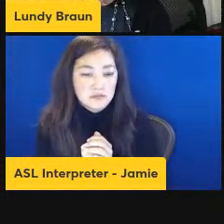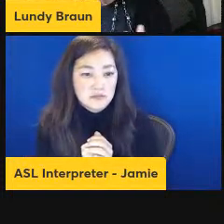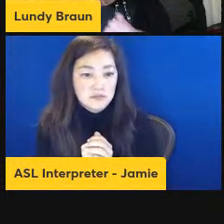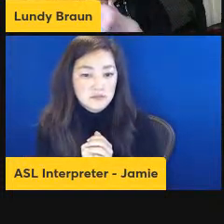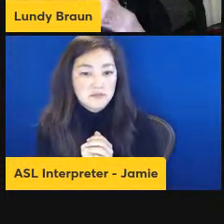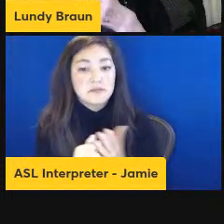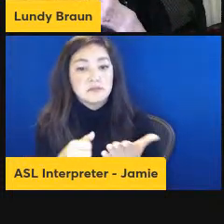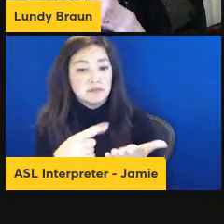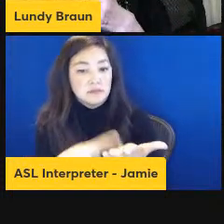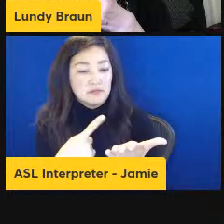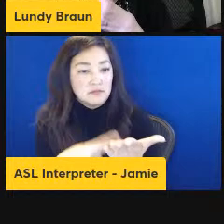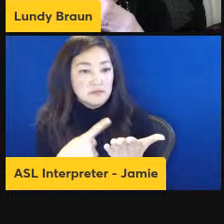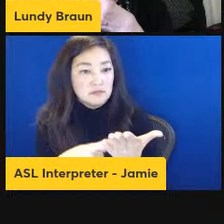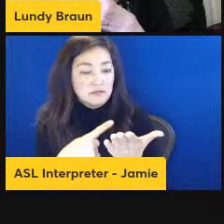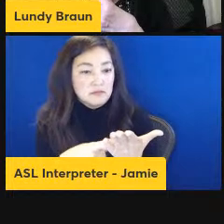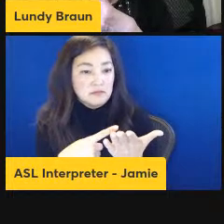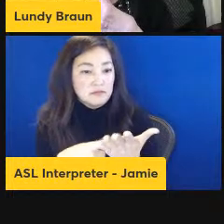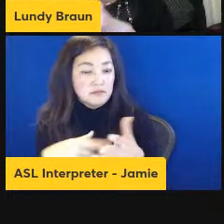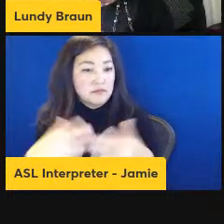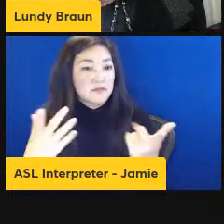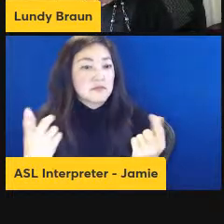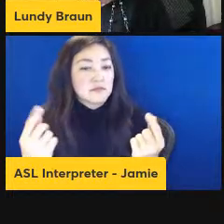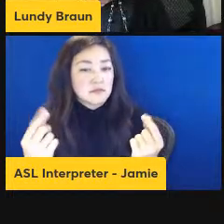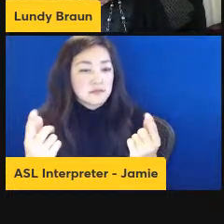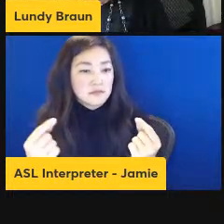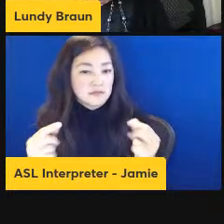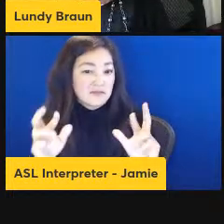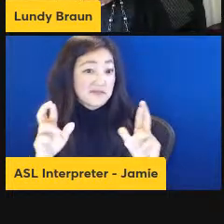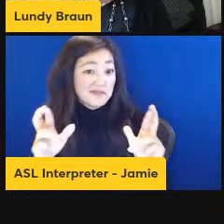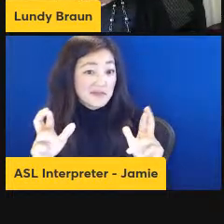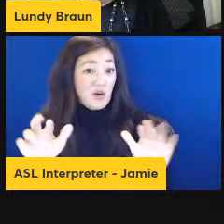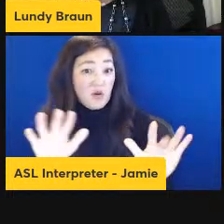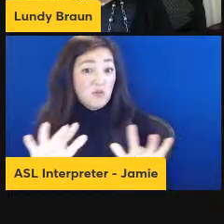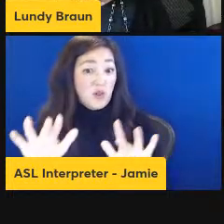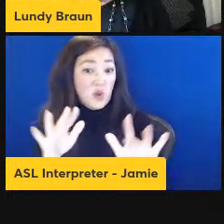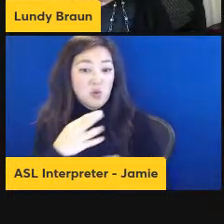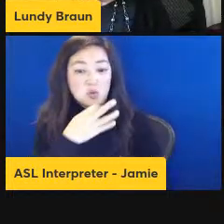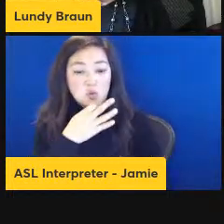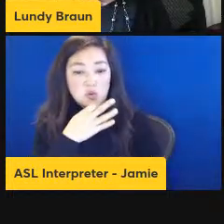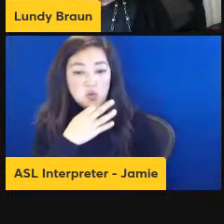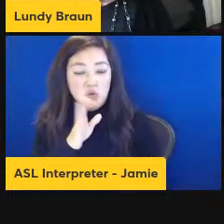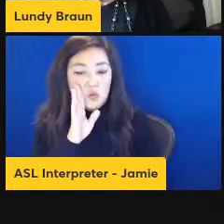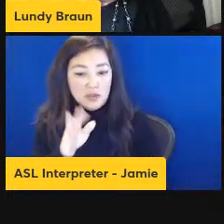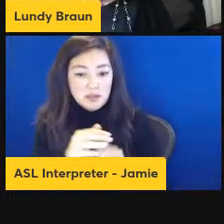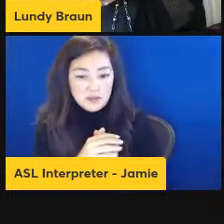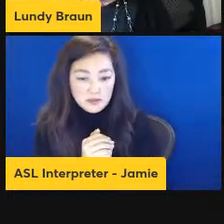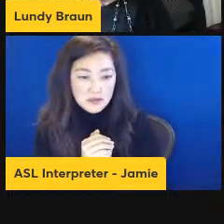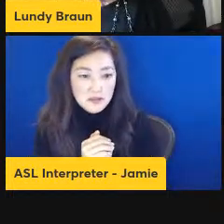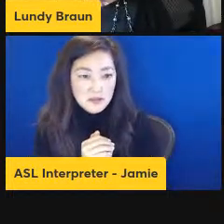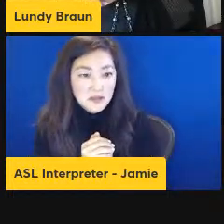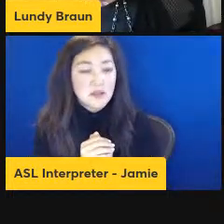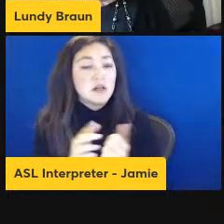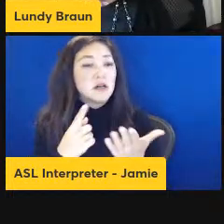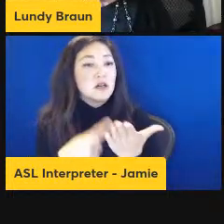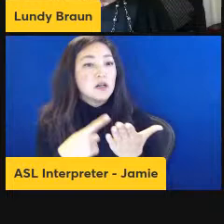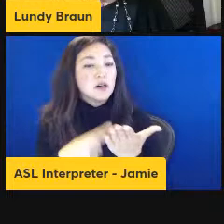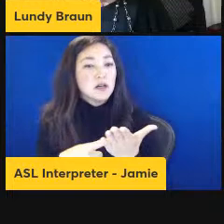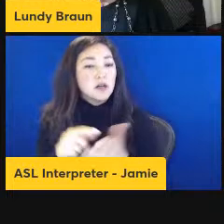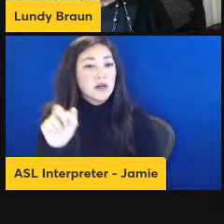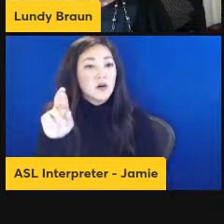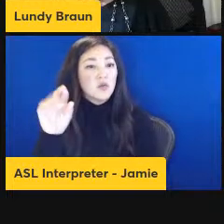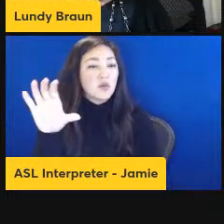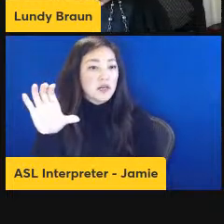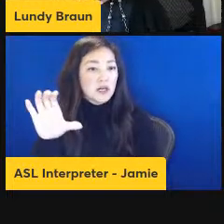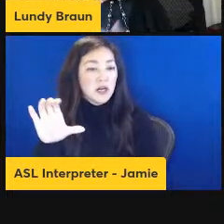I'm going to do, and hopefully the slides will be loaded. I'll place the talk on the history of race correction and